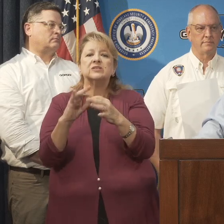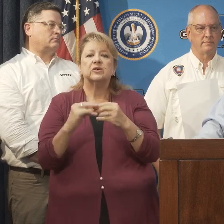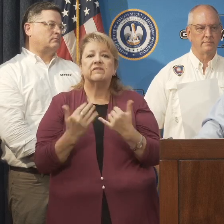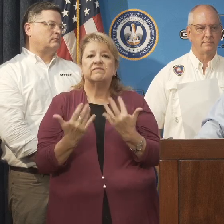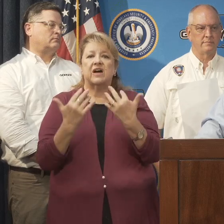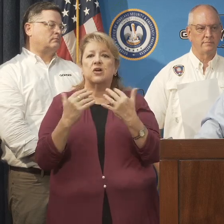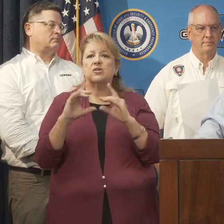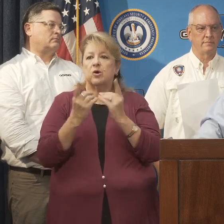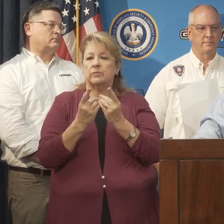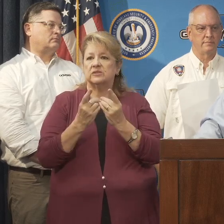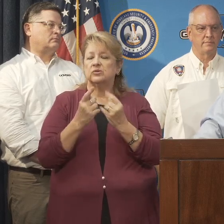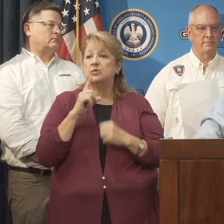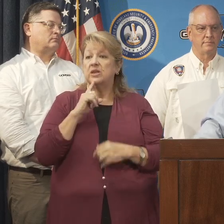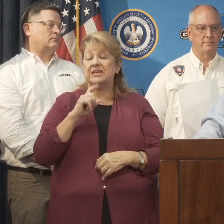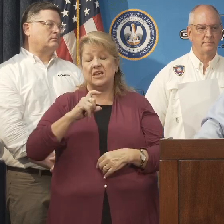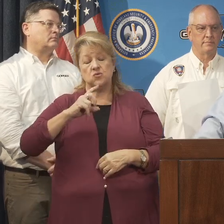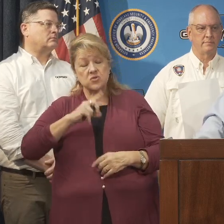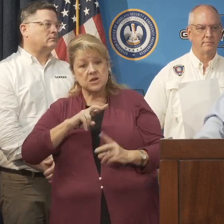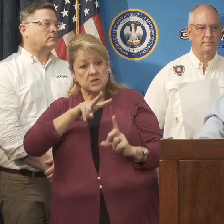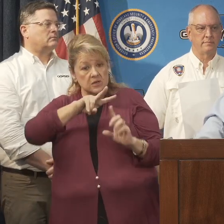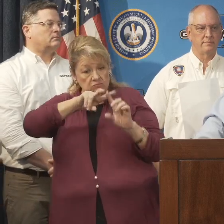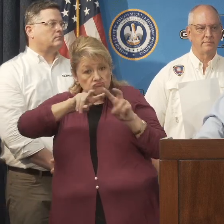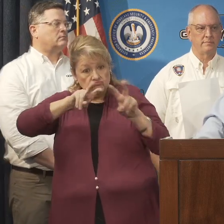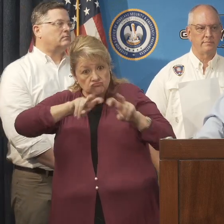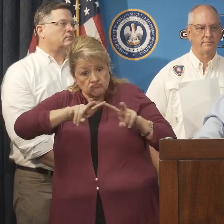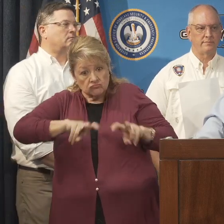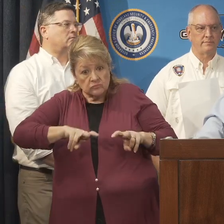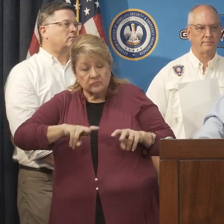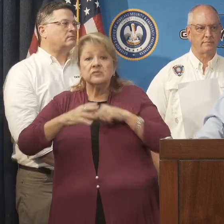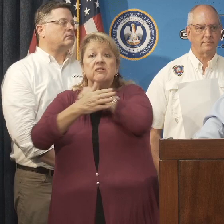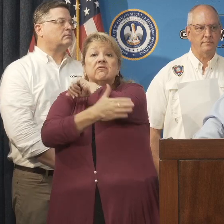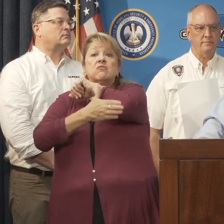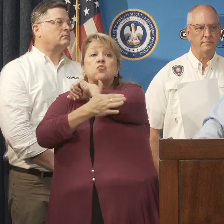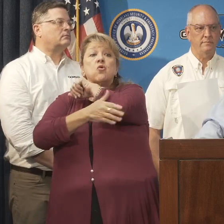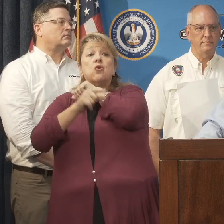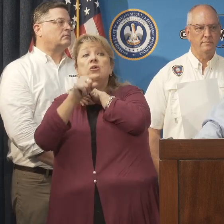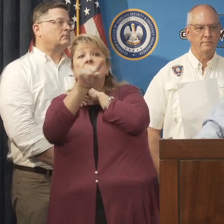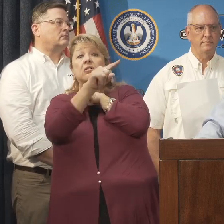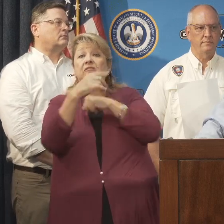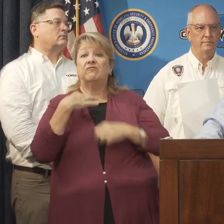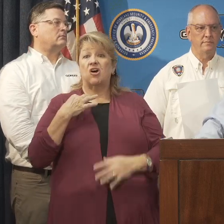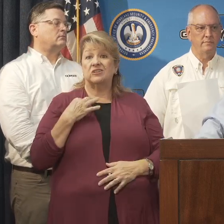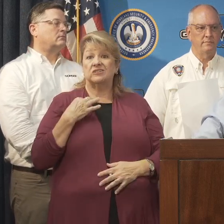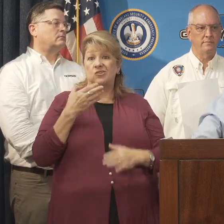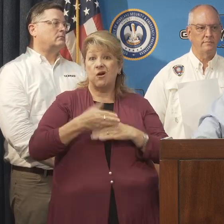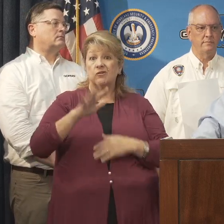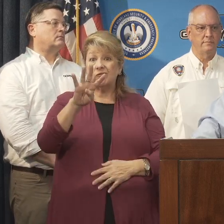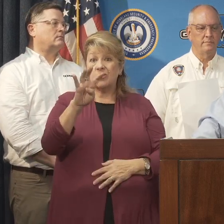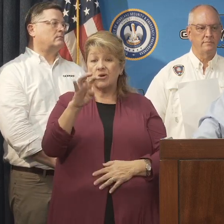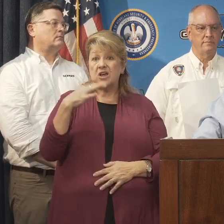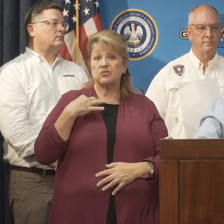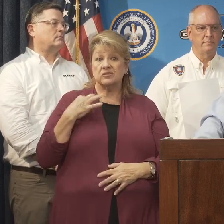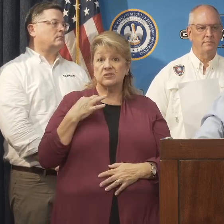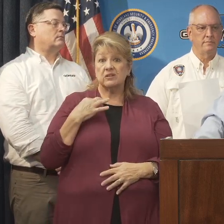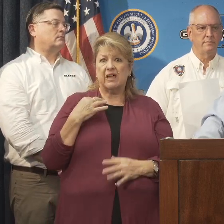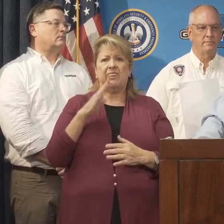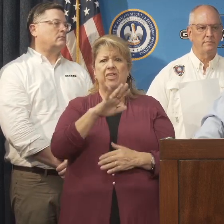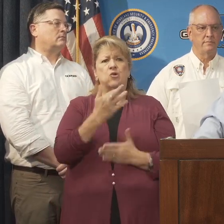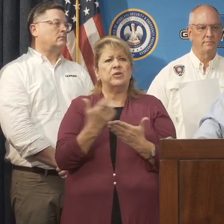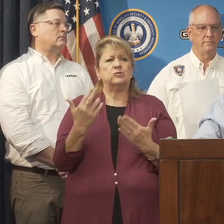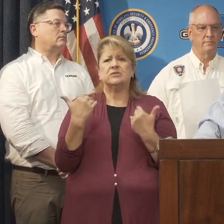hard look. You know, as we said, you know, most in the rural areas, it's volunteer fire departments. We have more than 400. They have limited